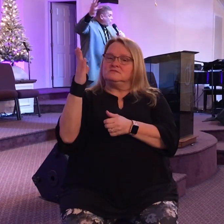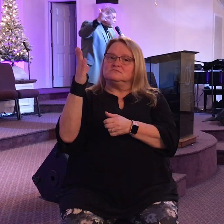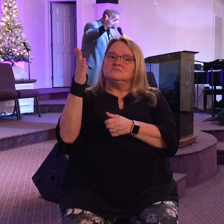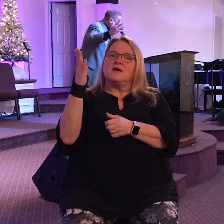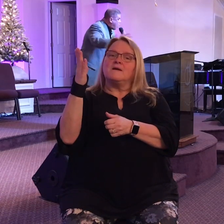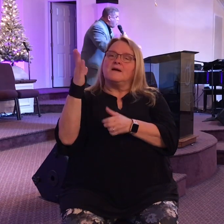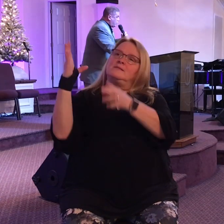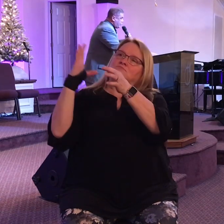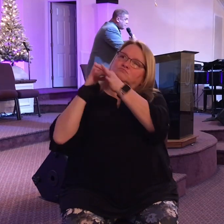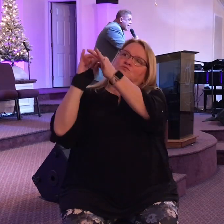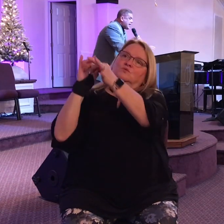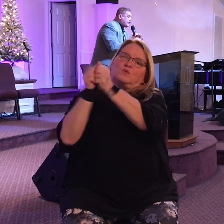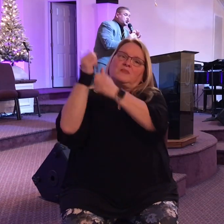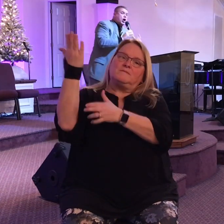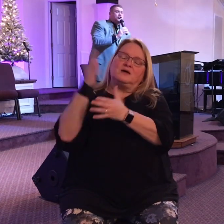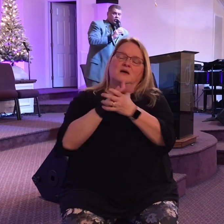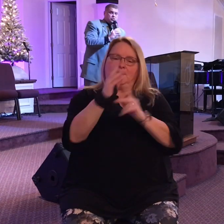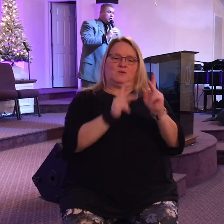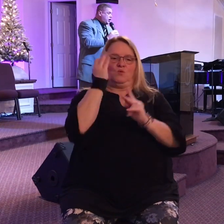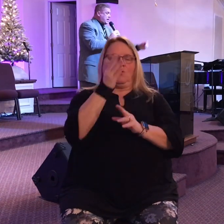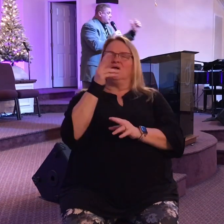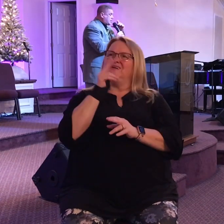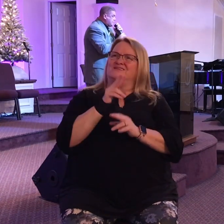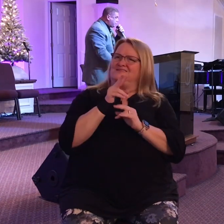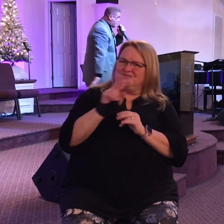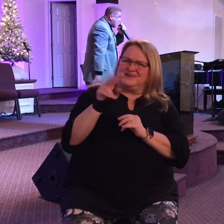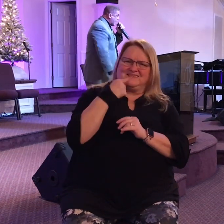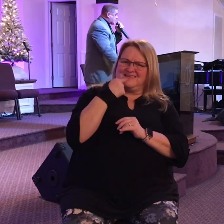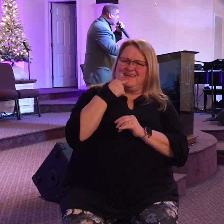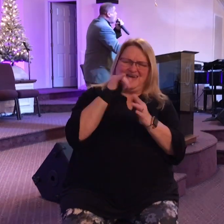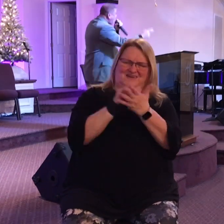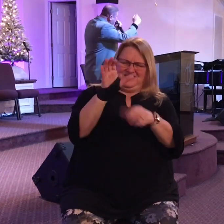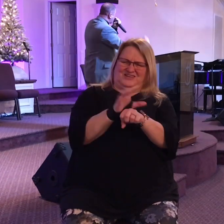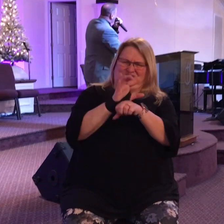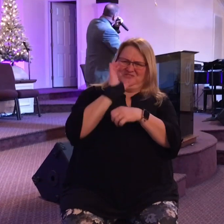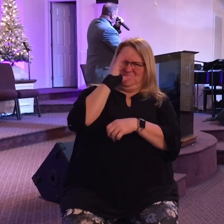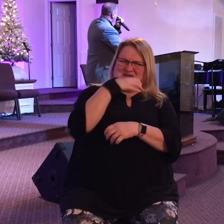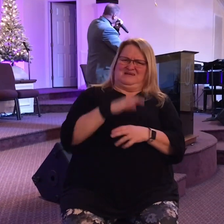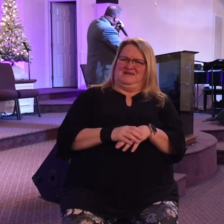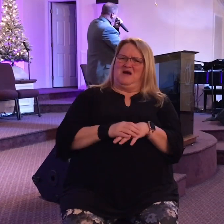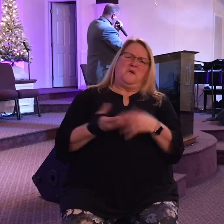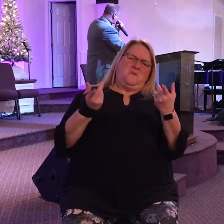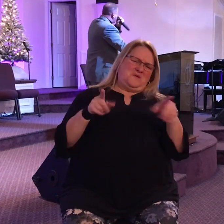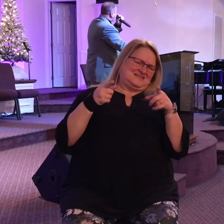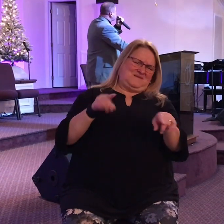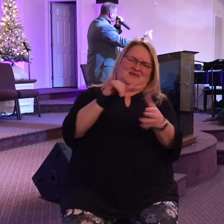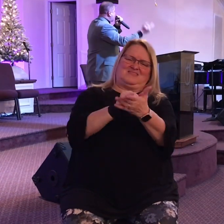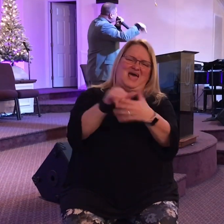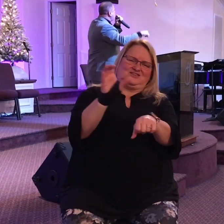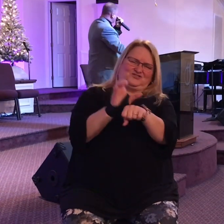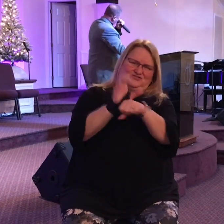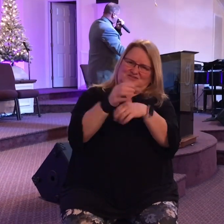crazy. What is wrong with them? Even churches will look in the community and say, what's going on over at that church?